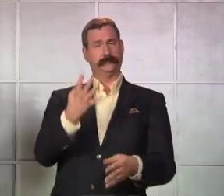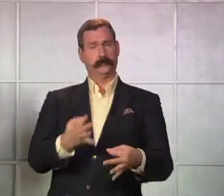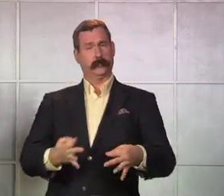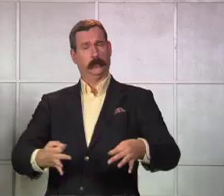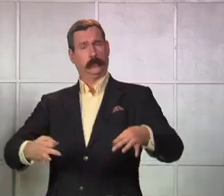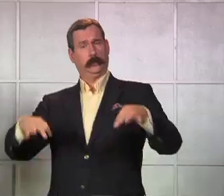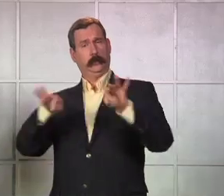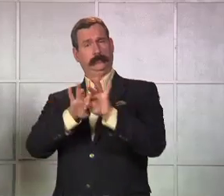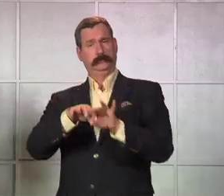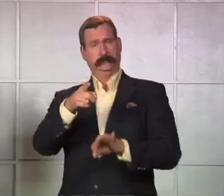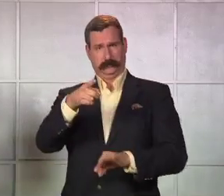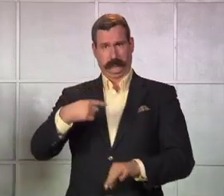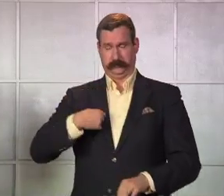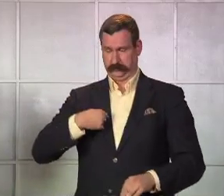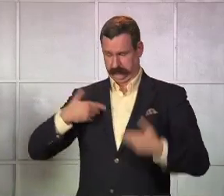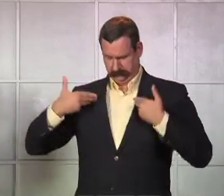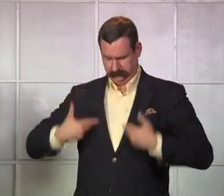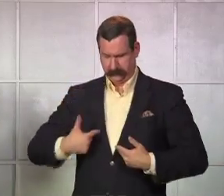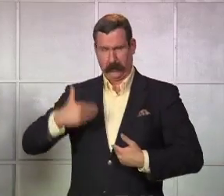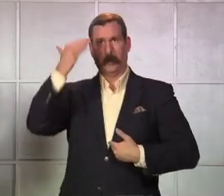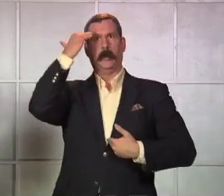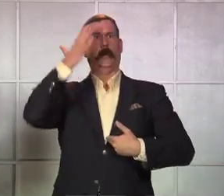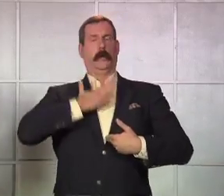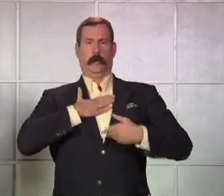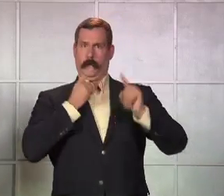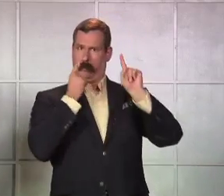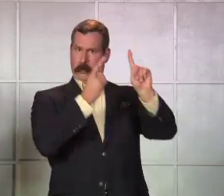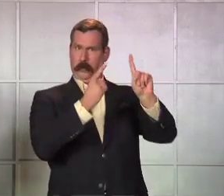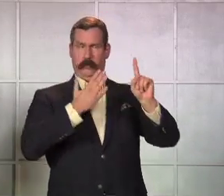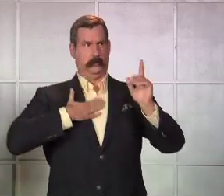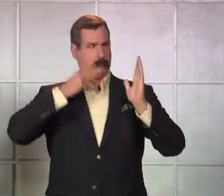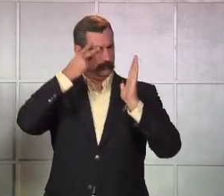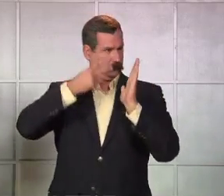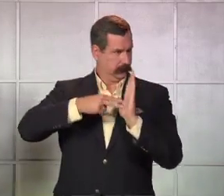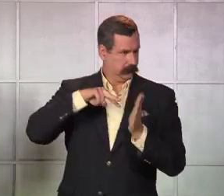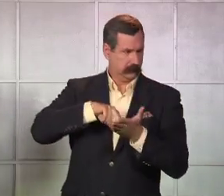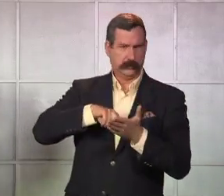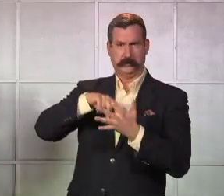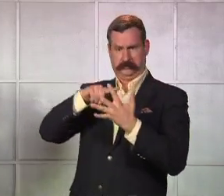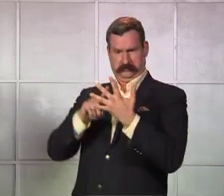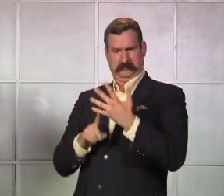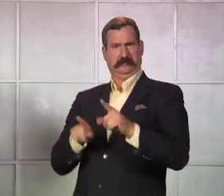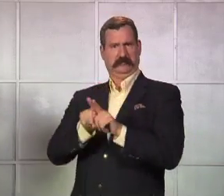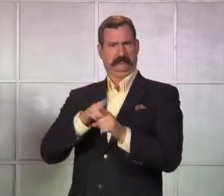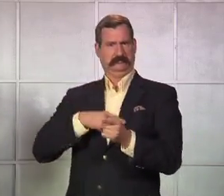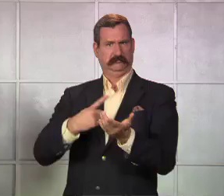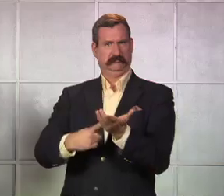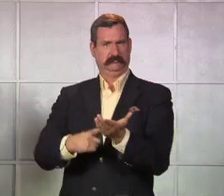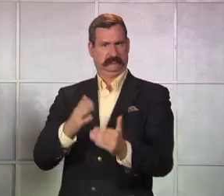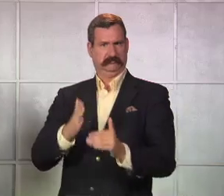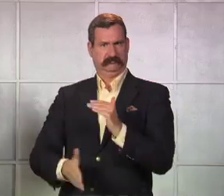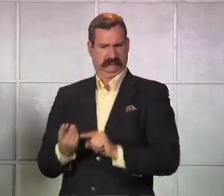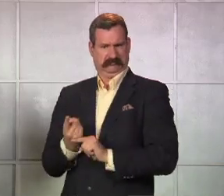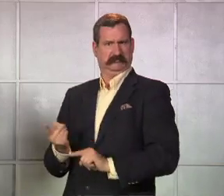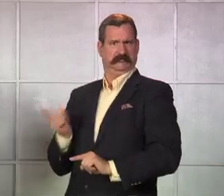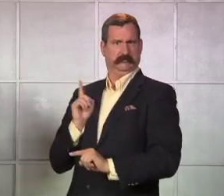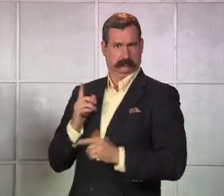An important part of individual leadership is the ability to set goals and to know your purpose,